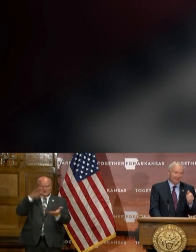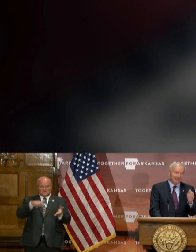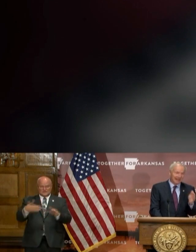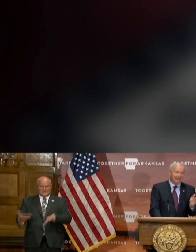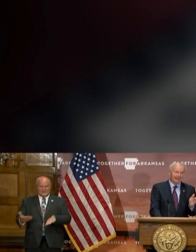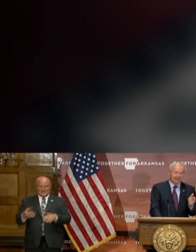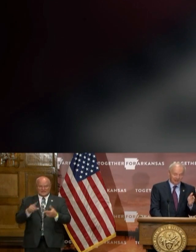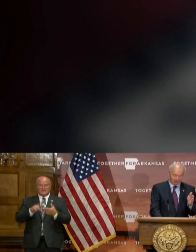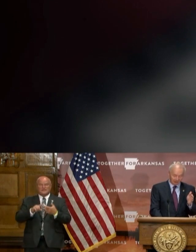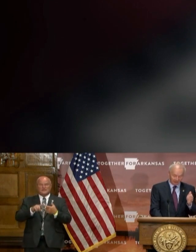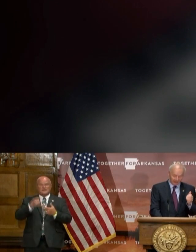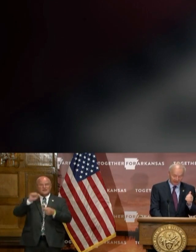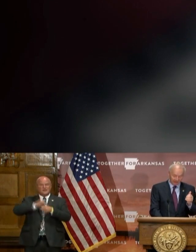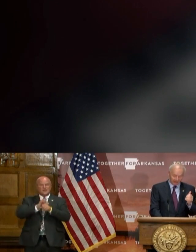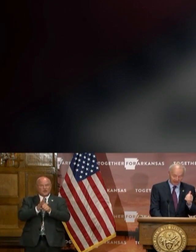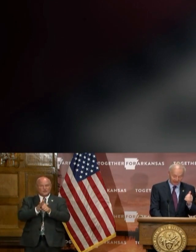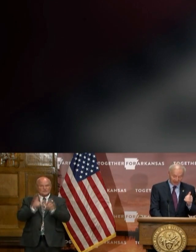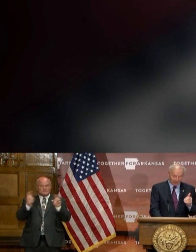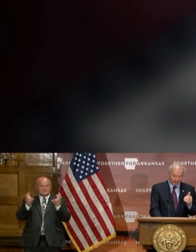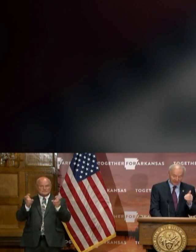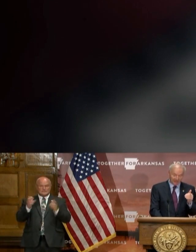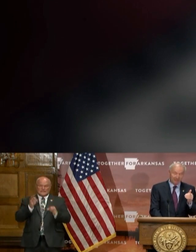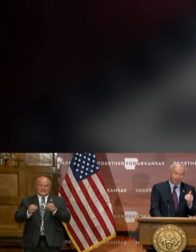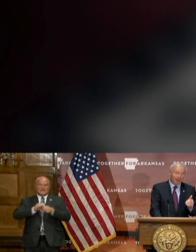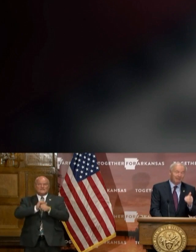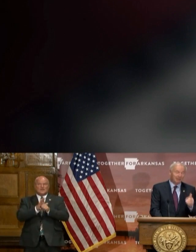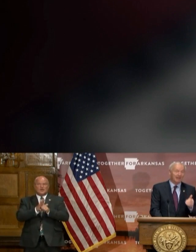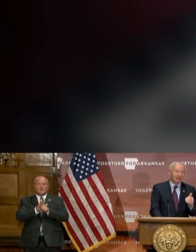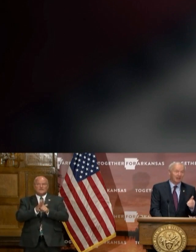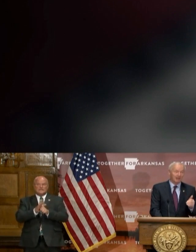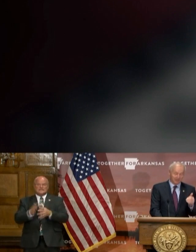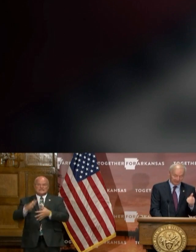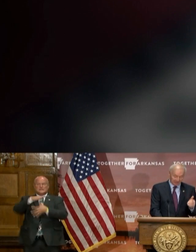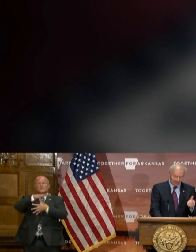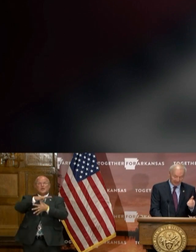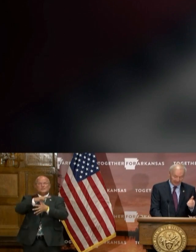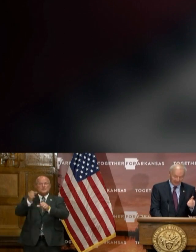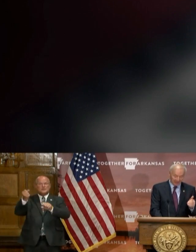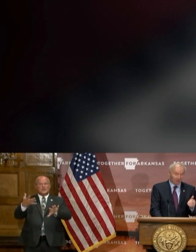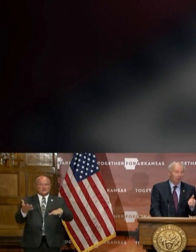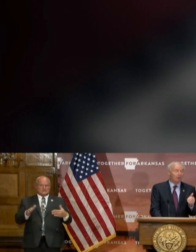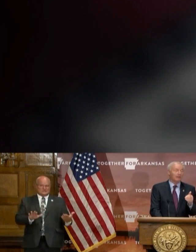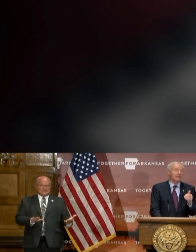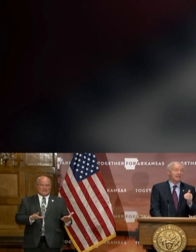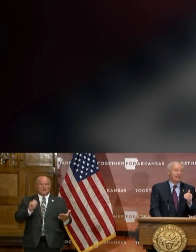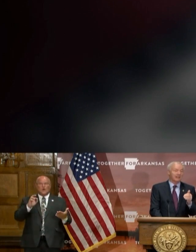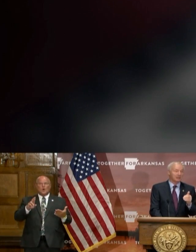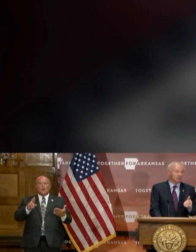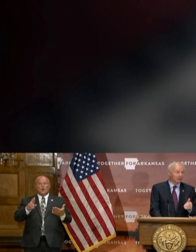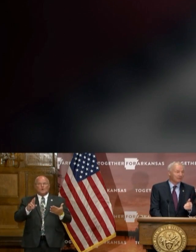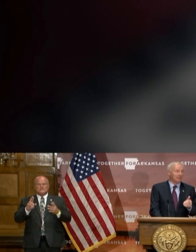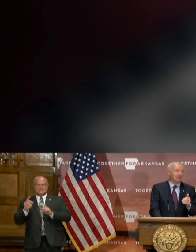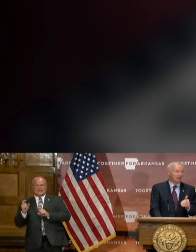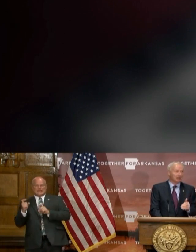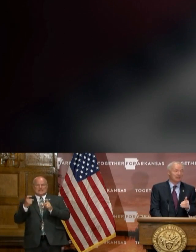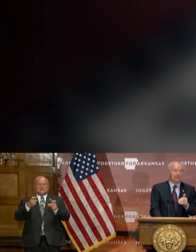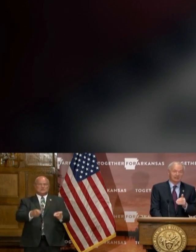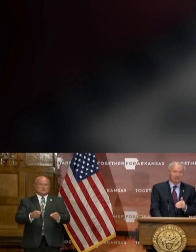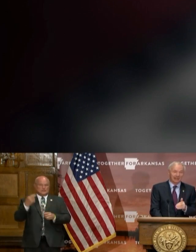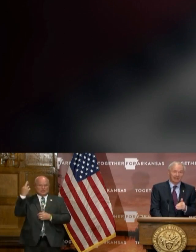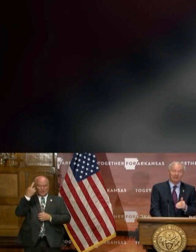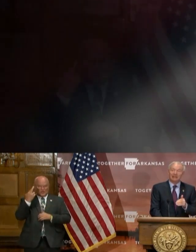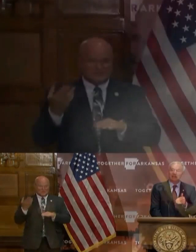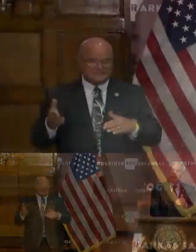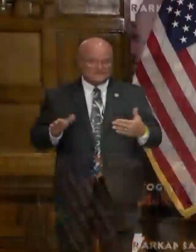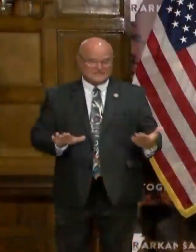And the guidelines are that if COVID is the primary cause of death, or it is a contributing cause